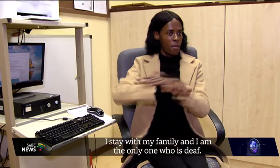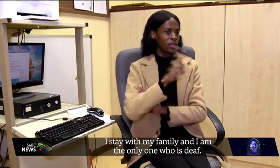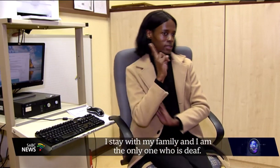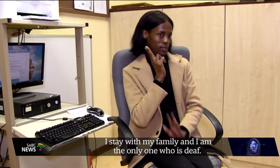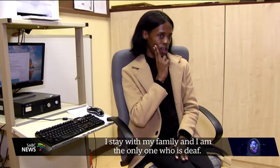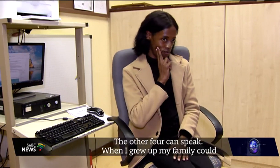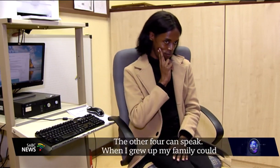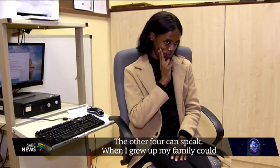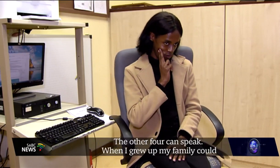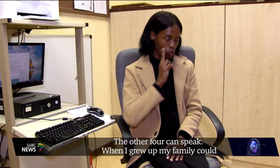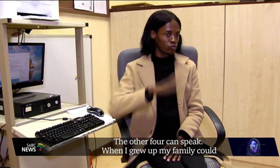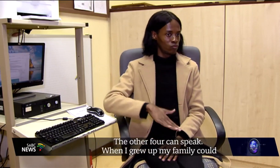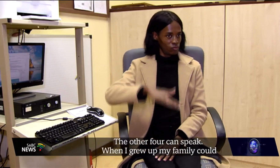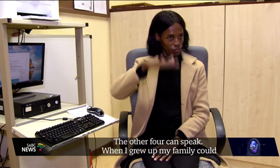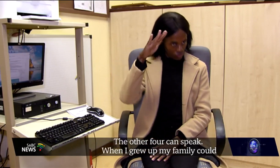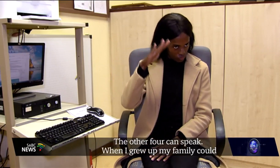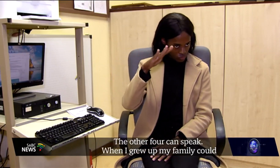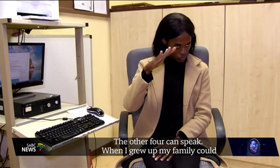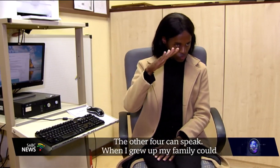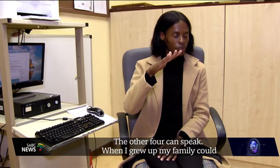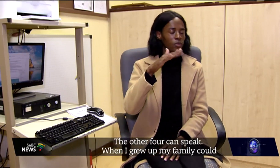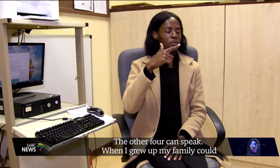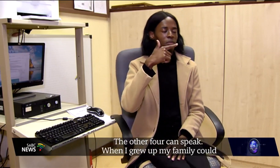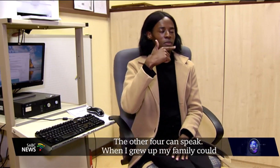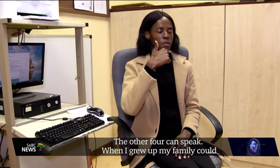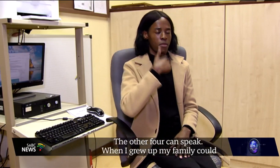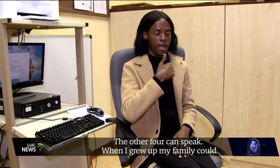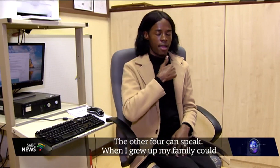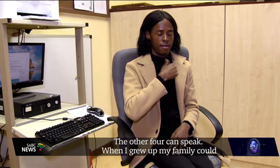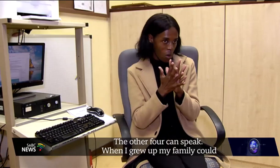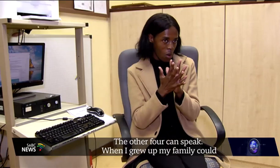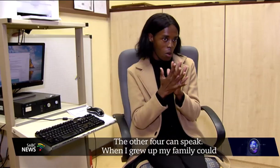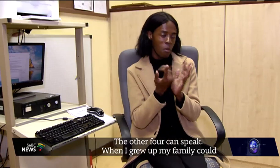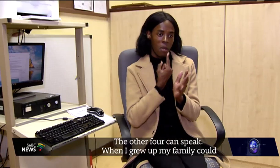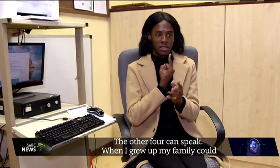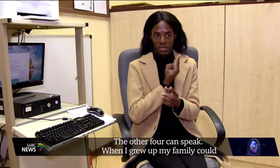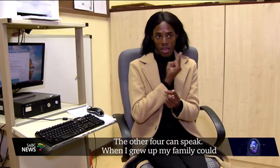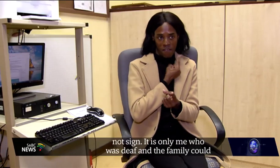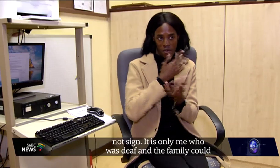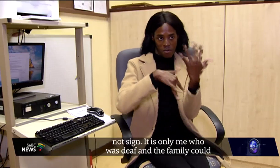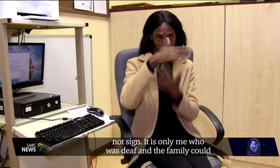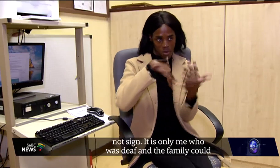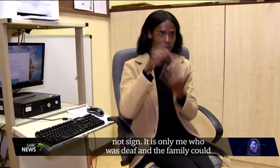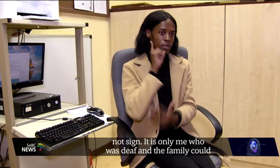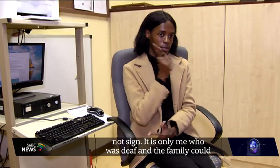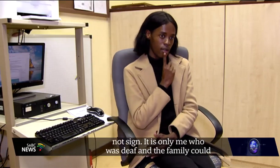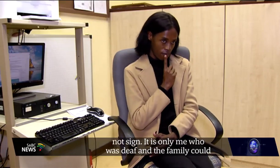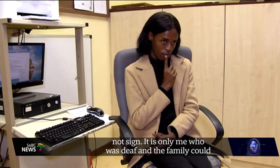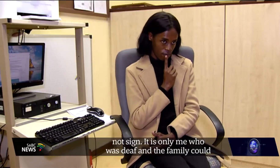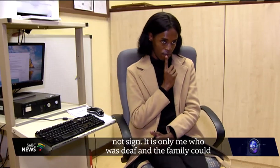the 4 us Bango speaking. So growing up, family it's only me